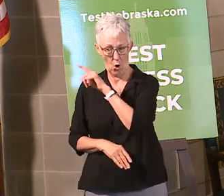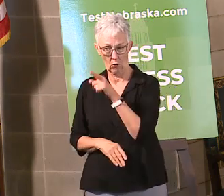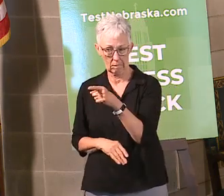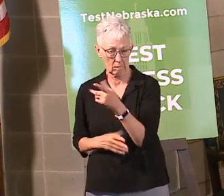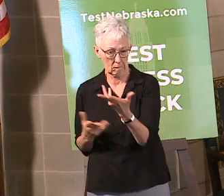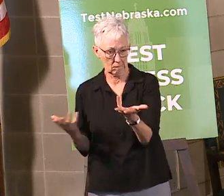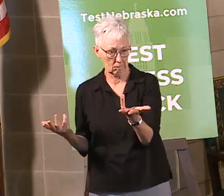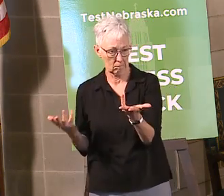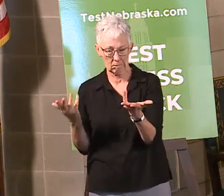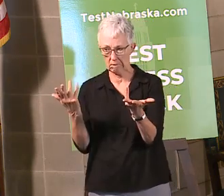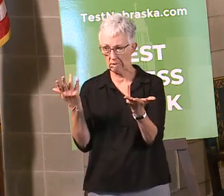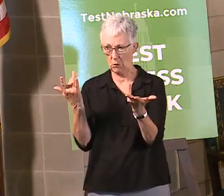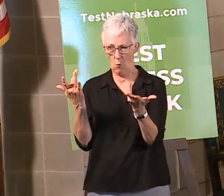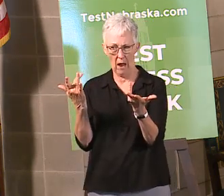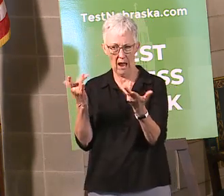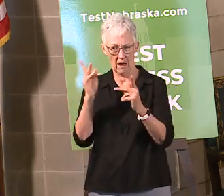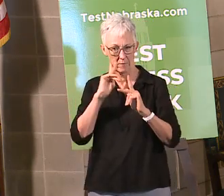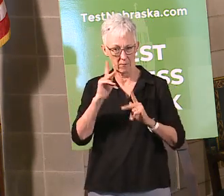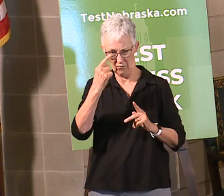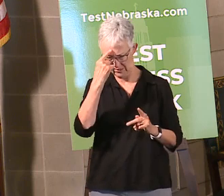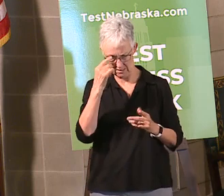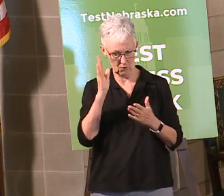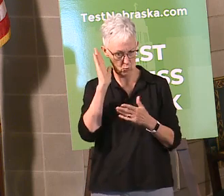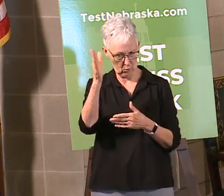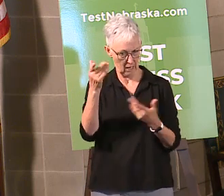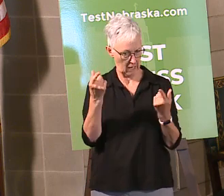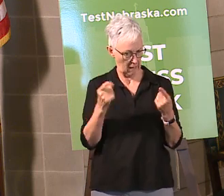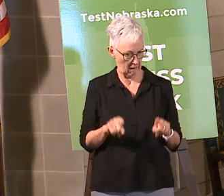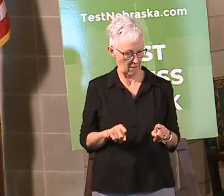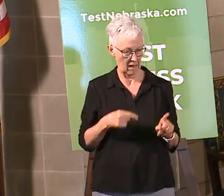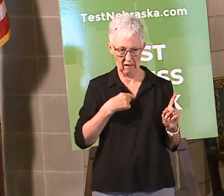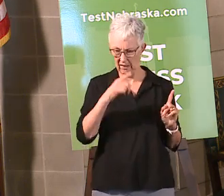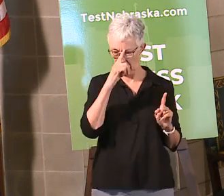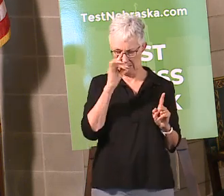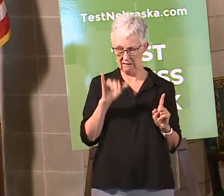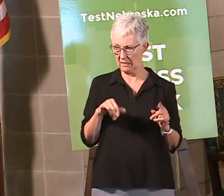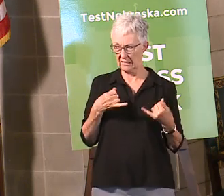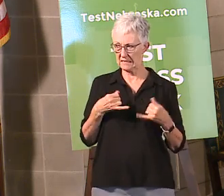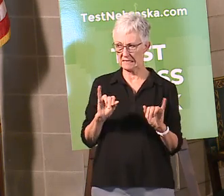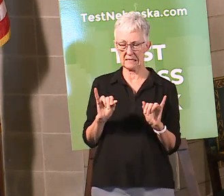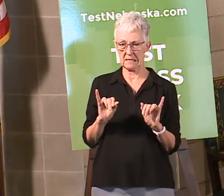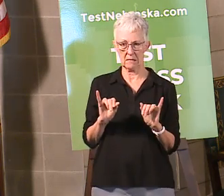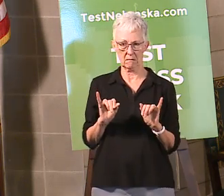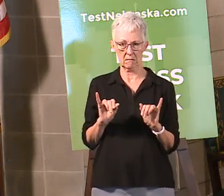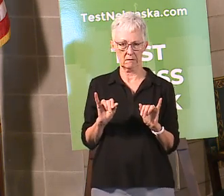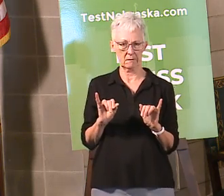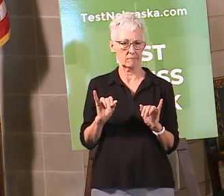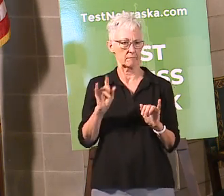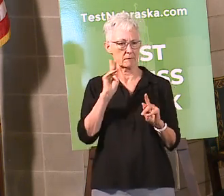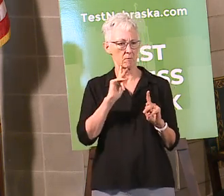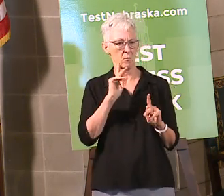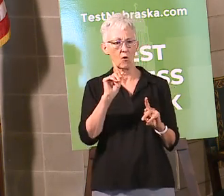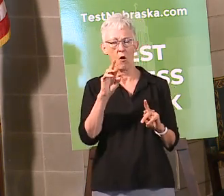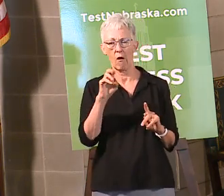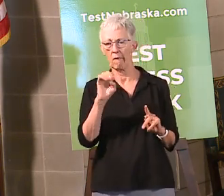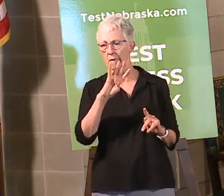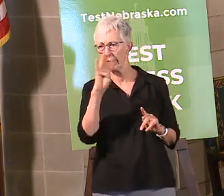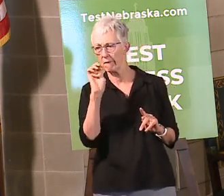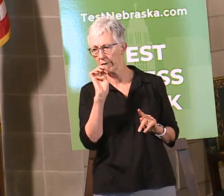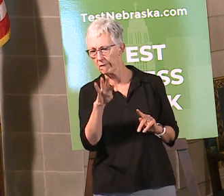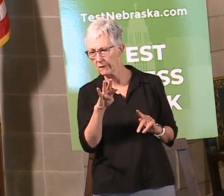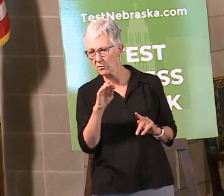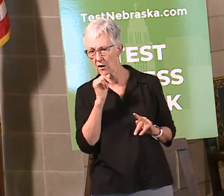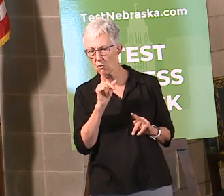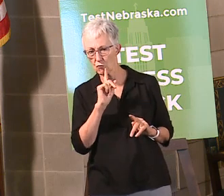the data on why people actually think that might happen. Right now, that's still speculation that there'd be a second surge, and we're still working on making sure